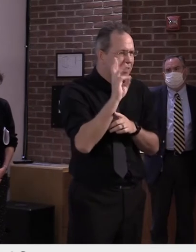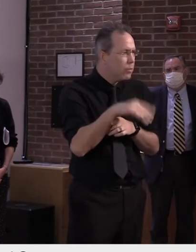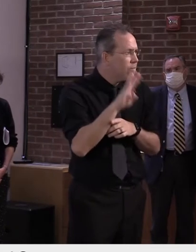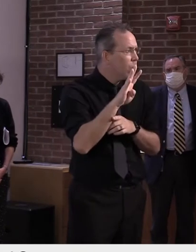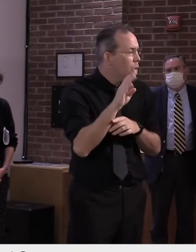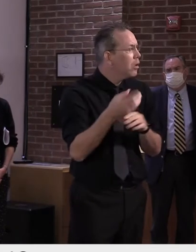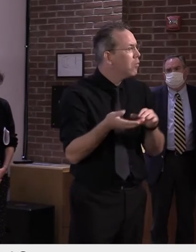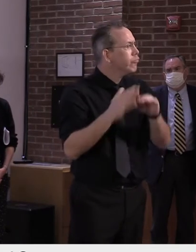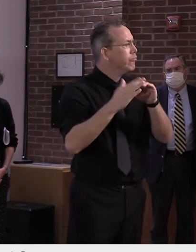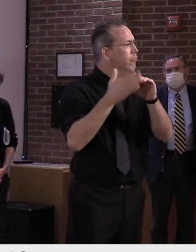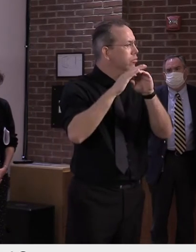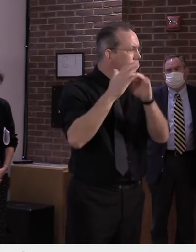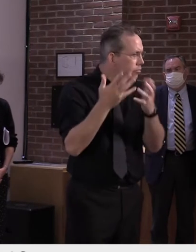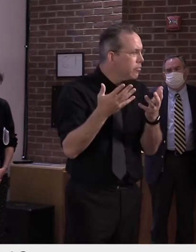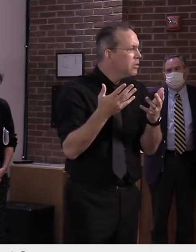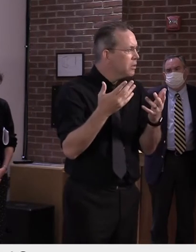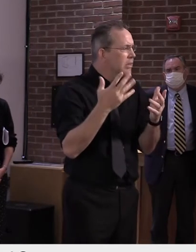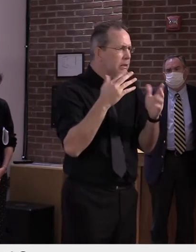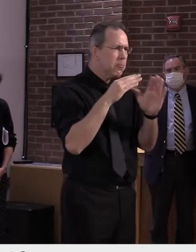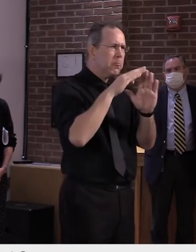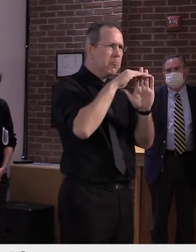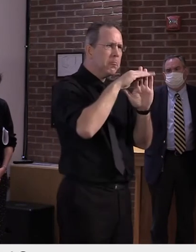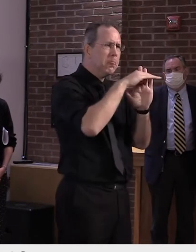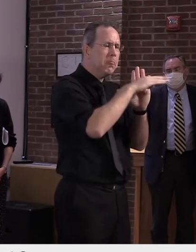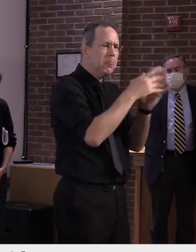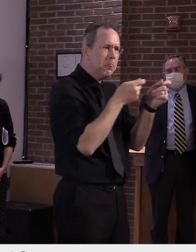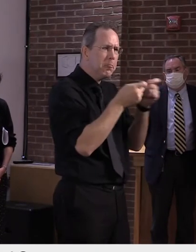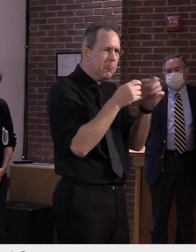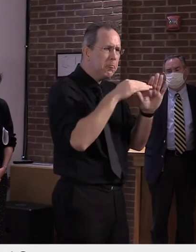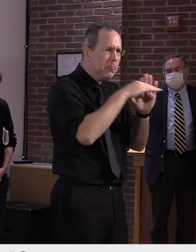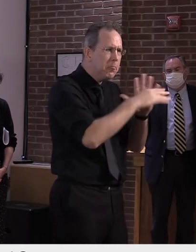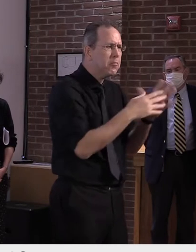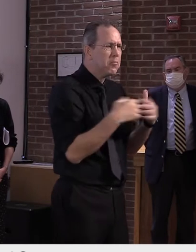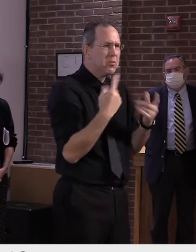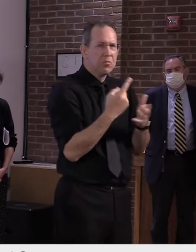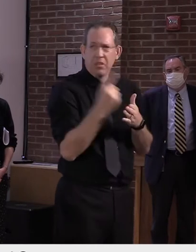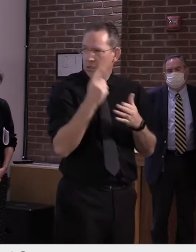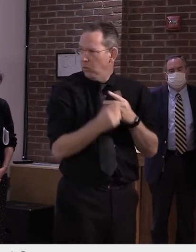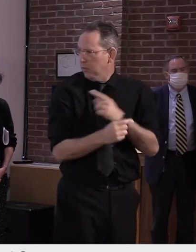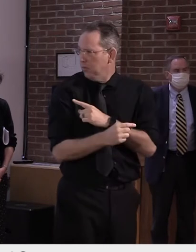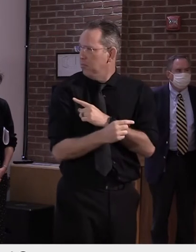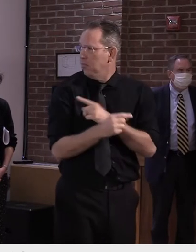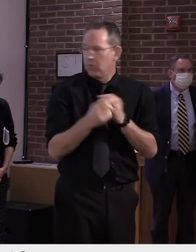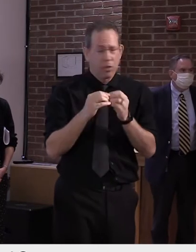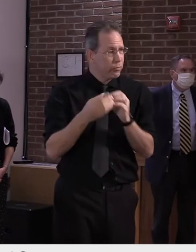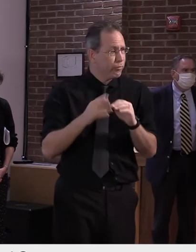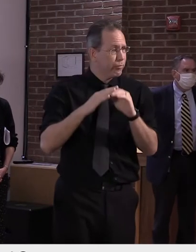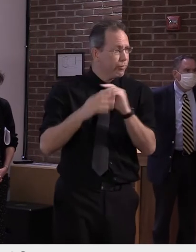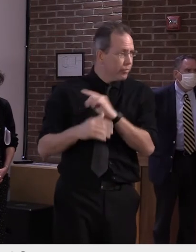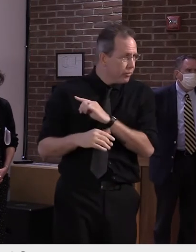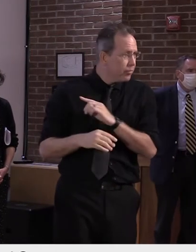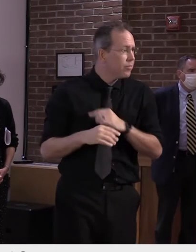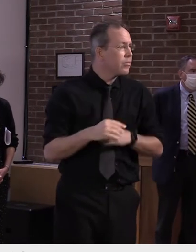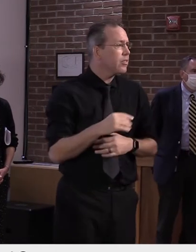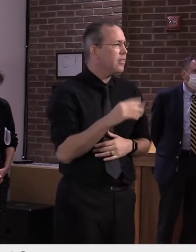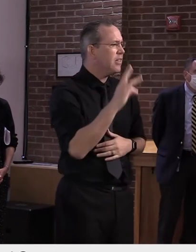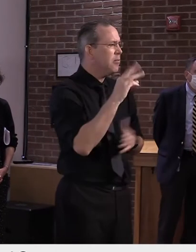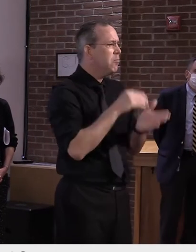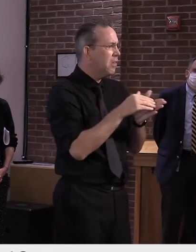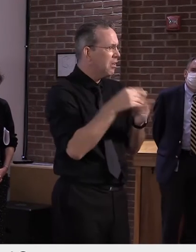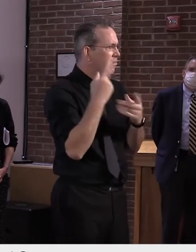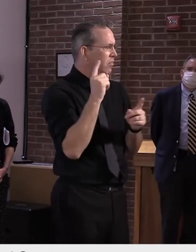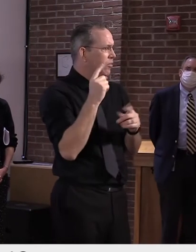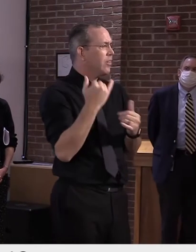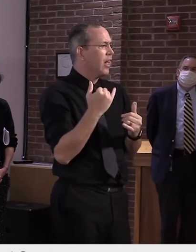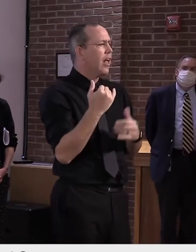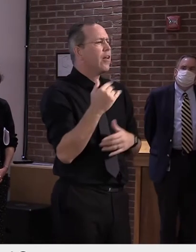much staying steady we dropped a little bit last week down to about 6 million and this week we stand at again 5.5